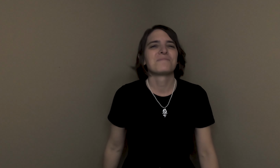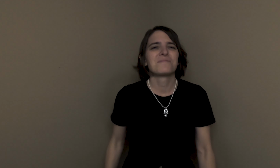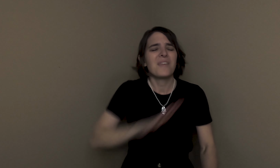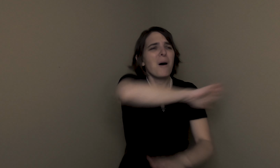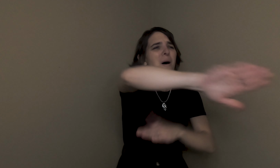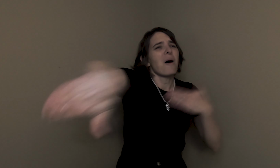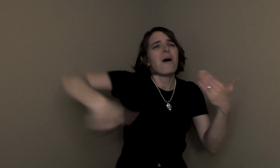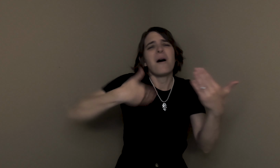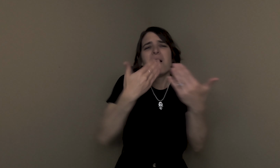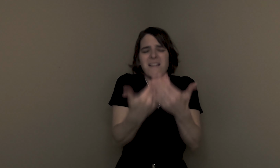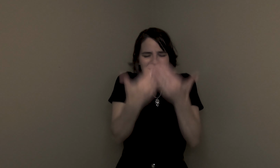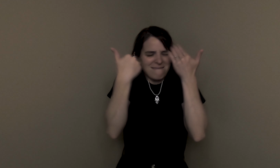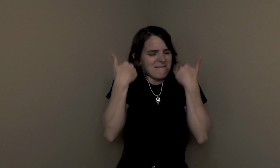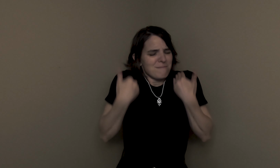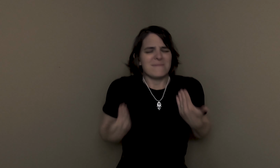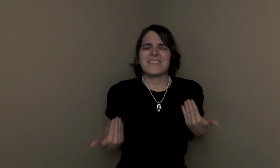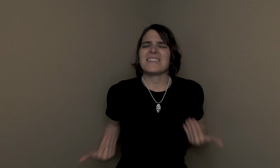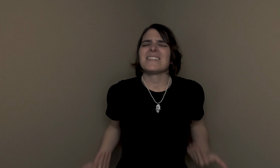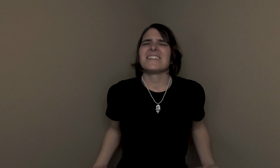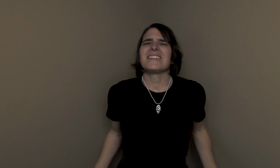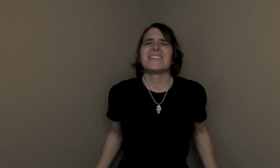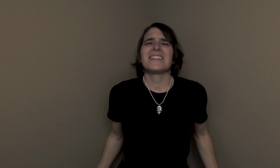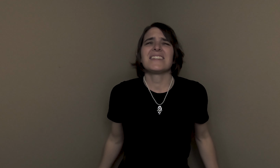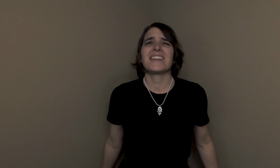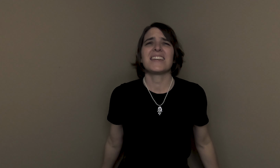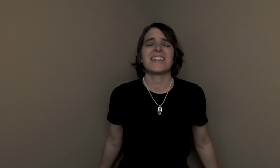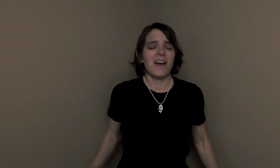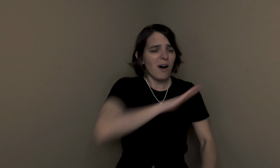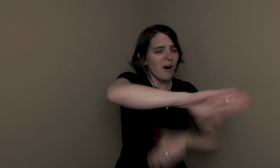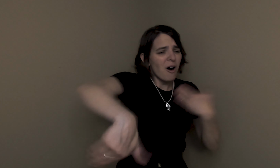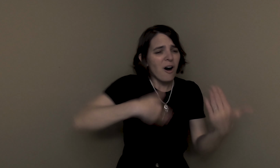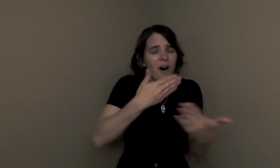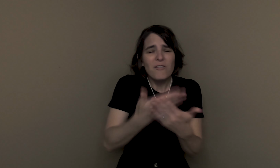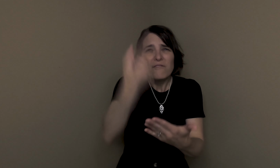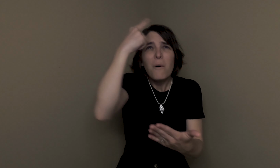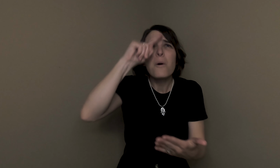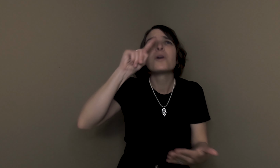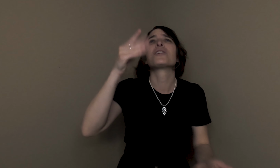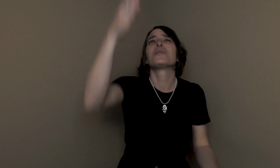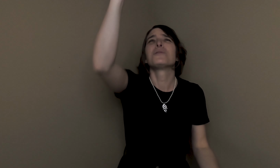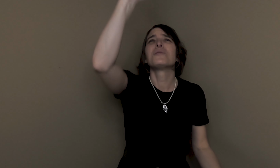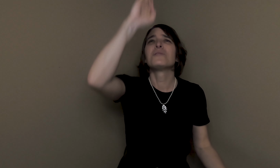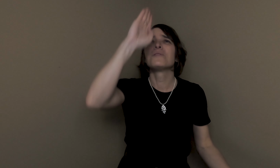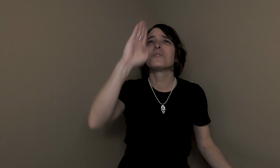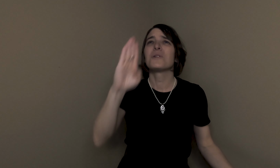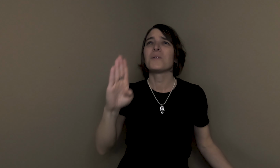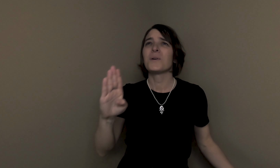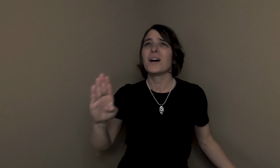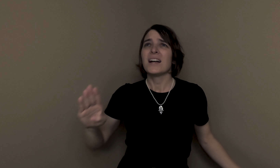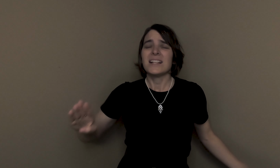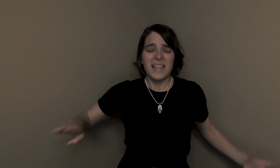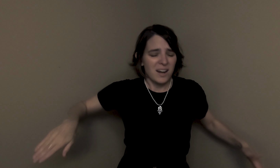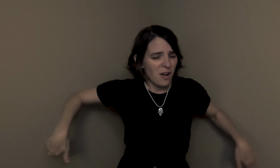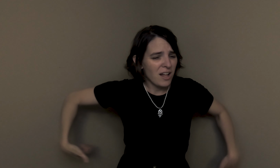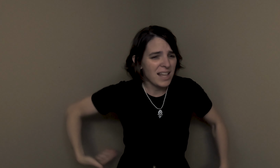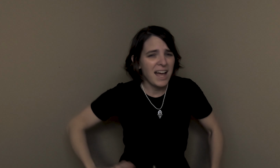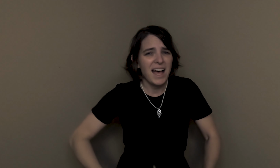All I mean All for you Let all I